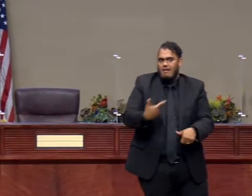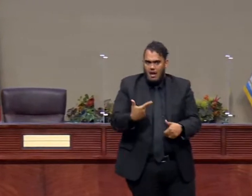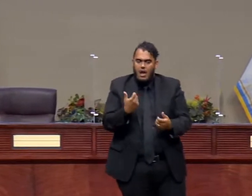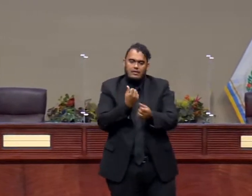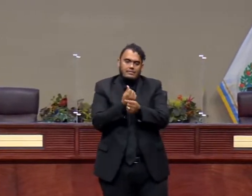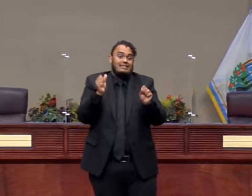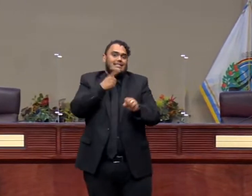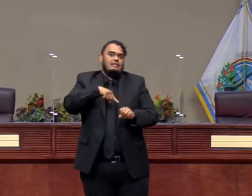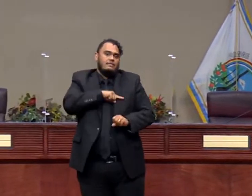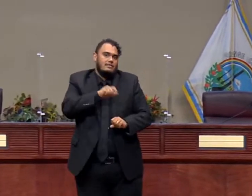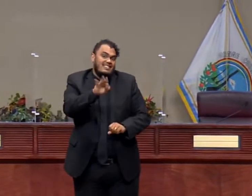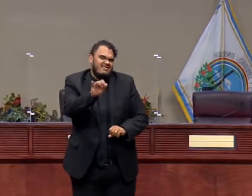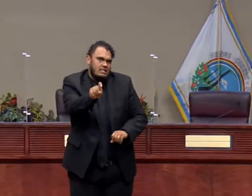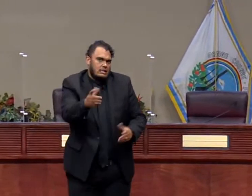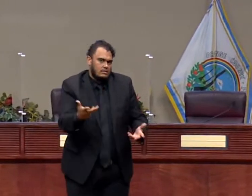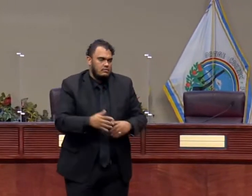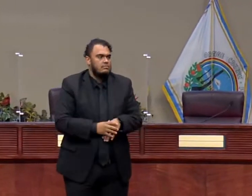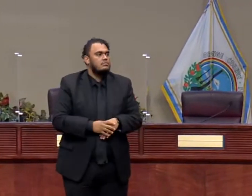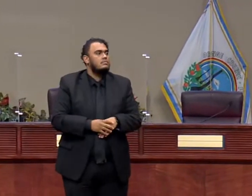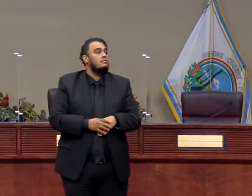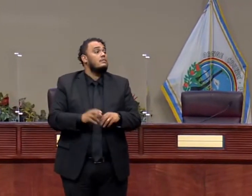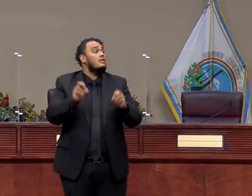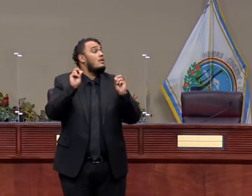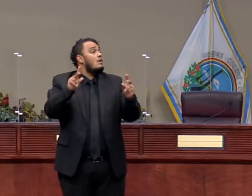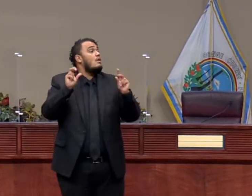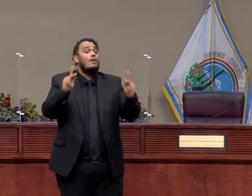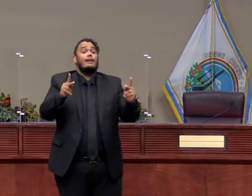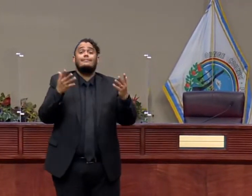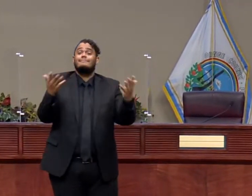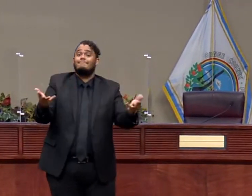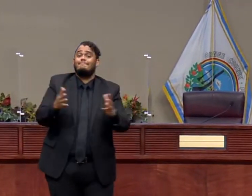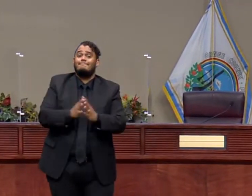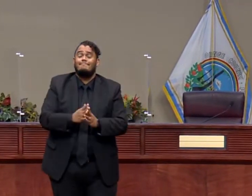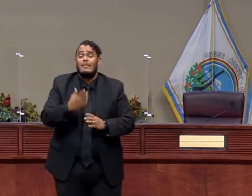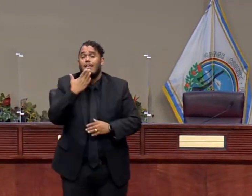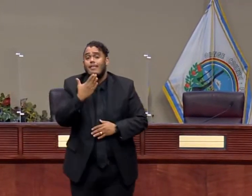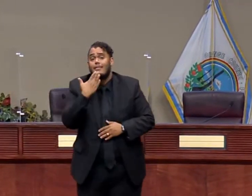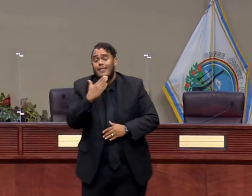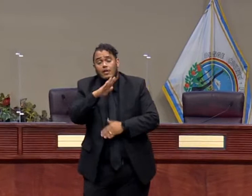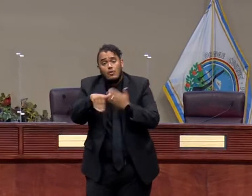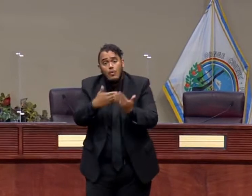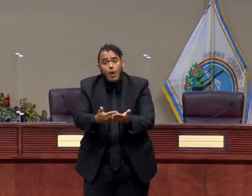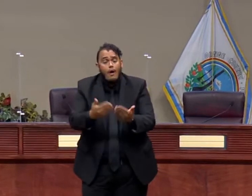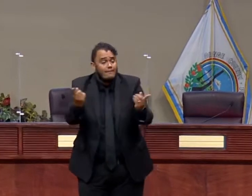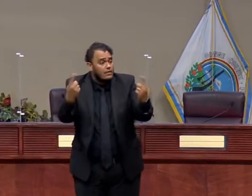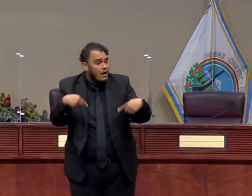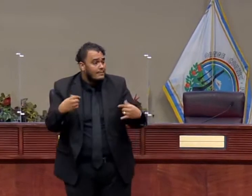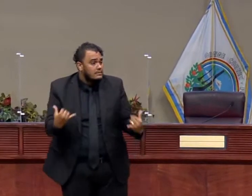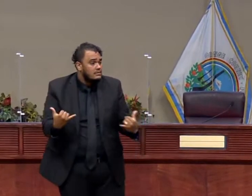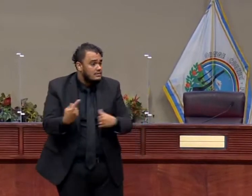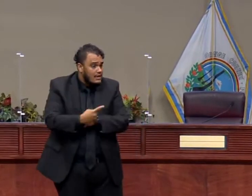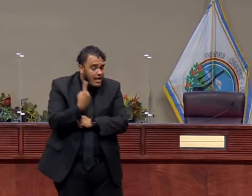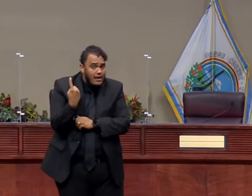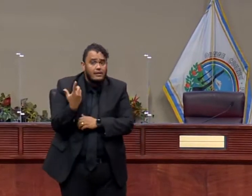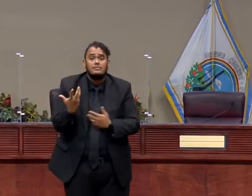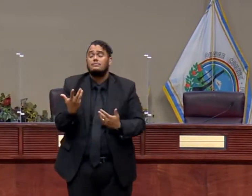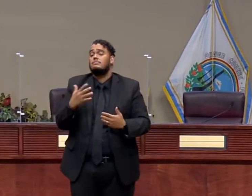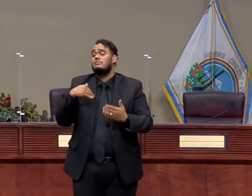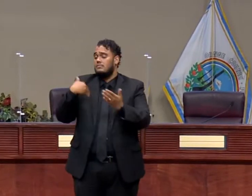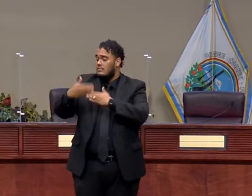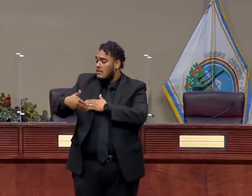Okay, thank you all for coming. The next press briefing that we have scheduled is scheduled for